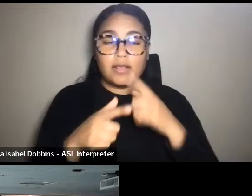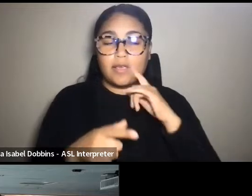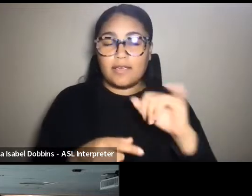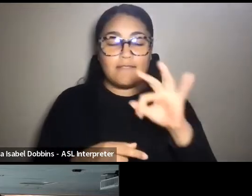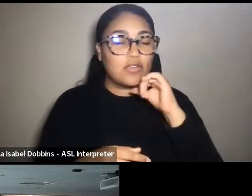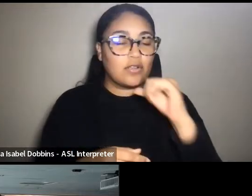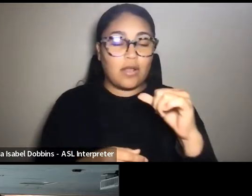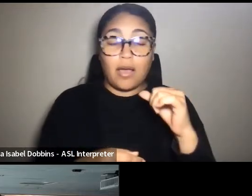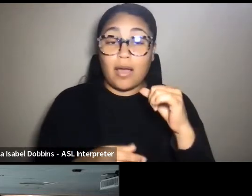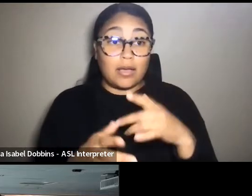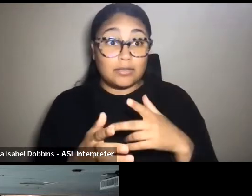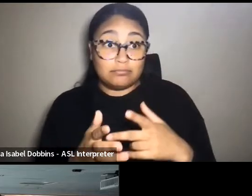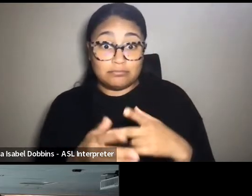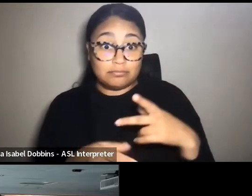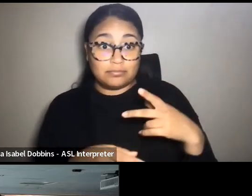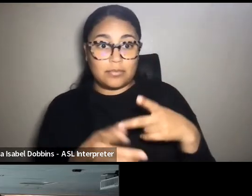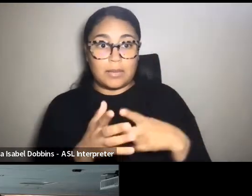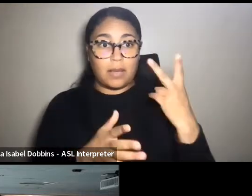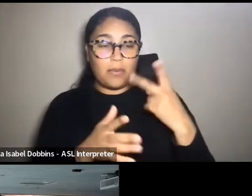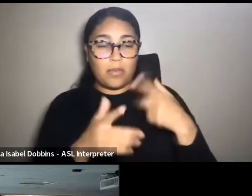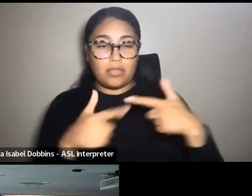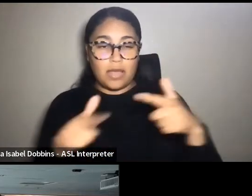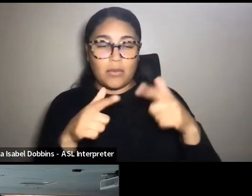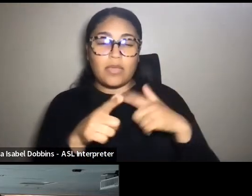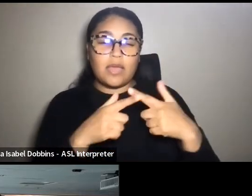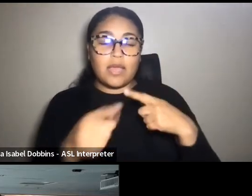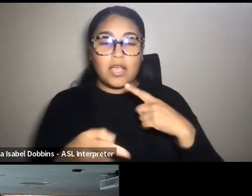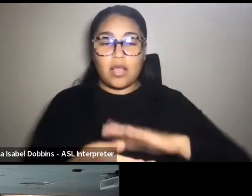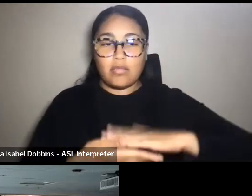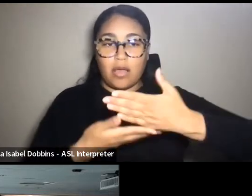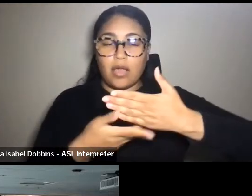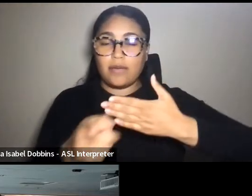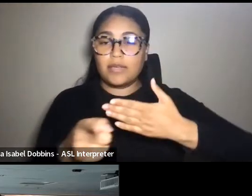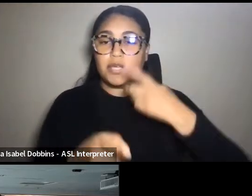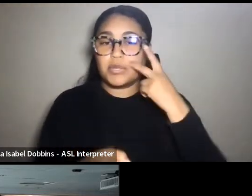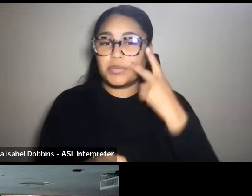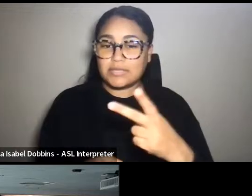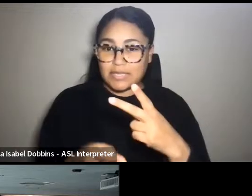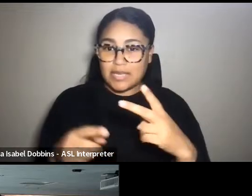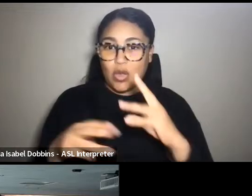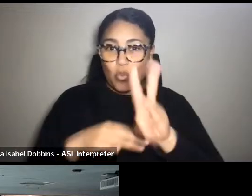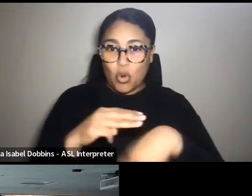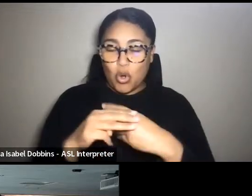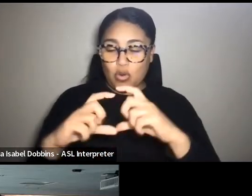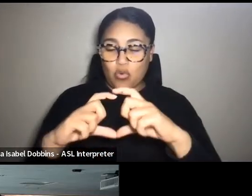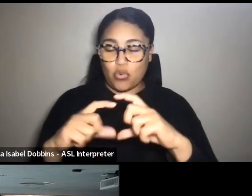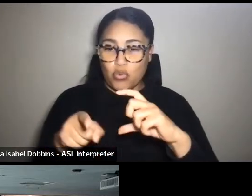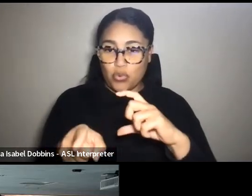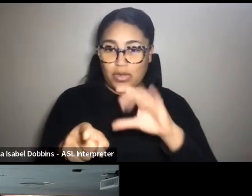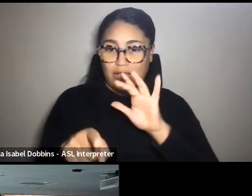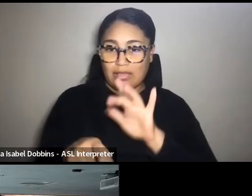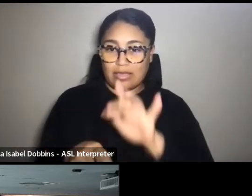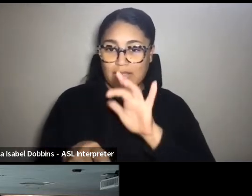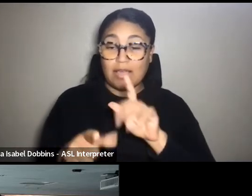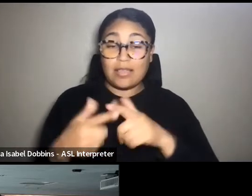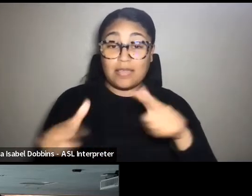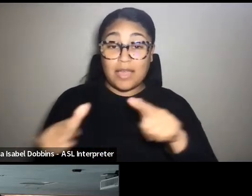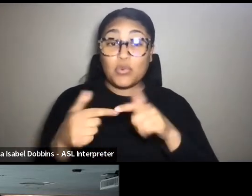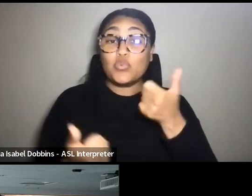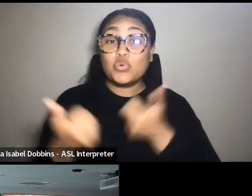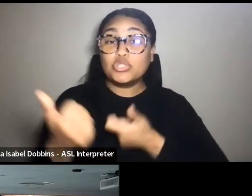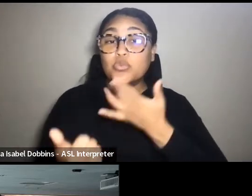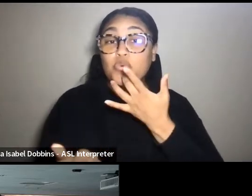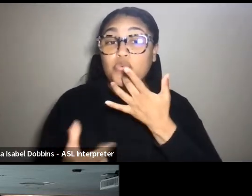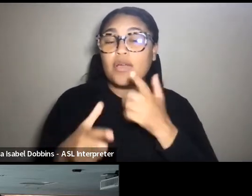not bilingual and you're using your laptop, locate the icon shaped like a globe at the bottom of your screen, click on Language Interpretation, and